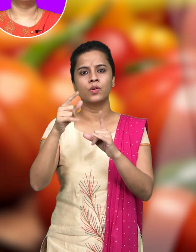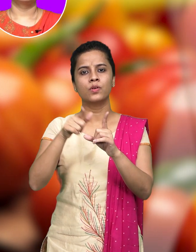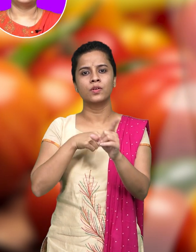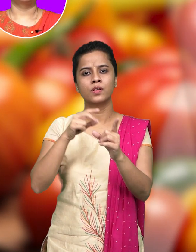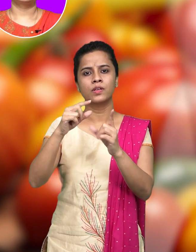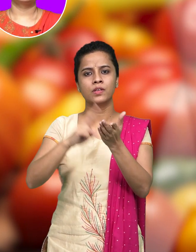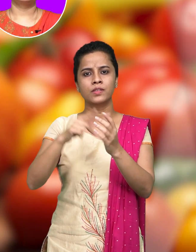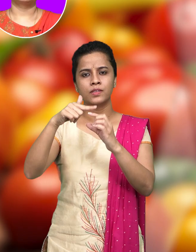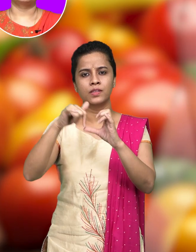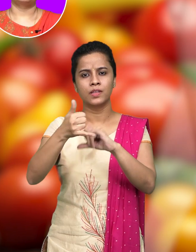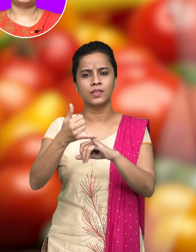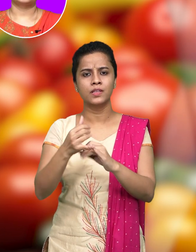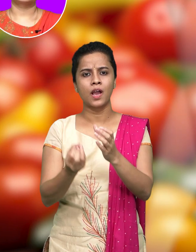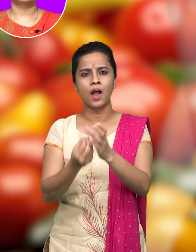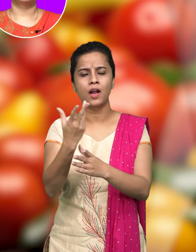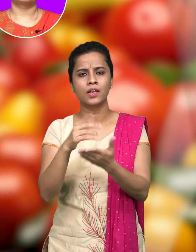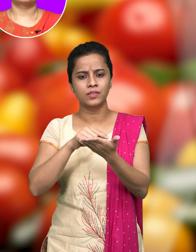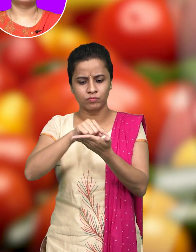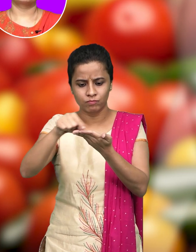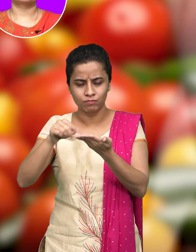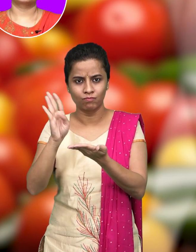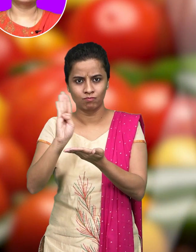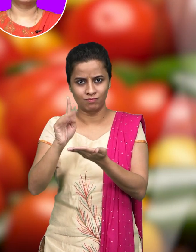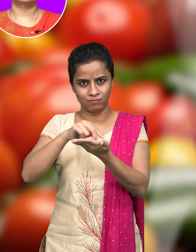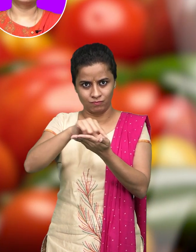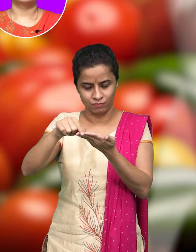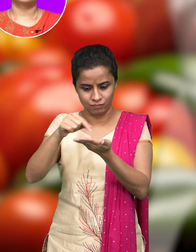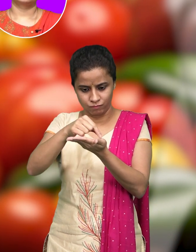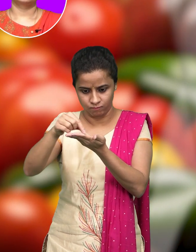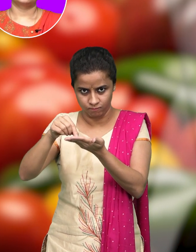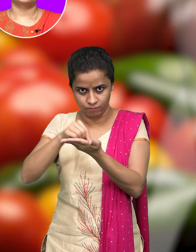Photosynthesis occurs in chloroplasts.